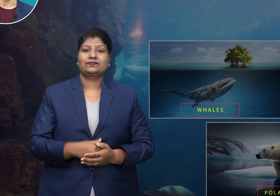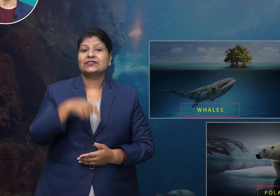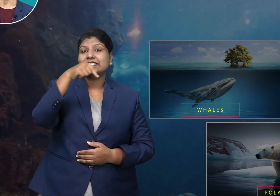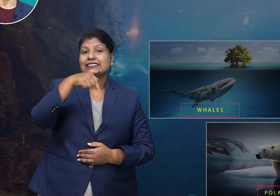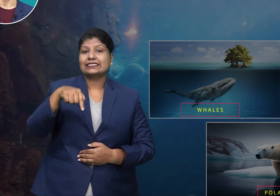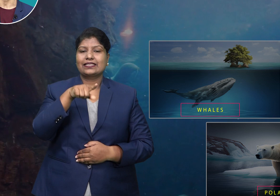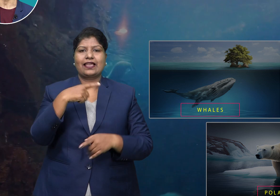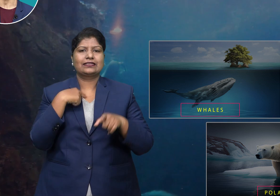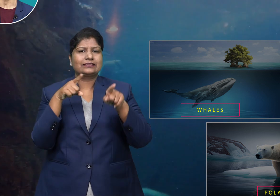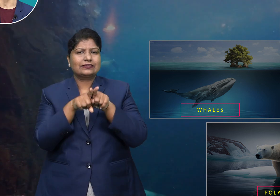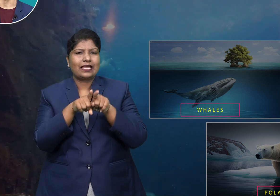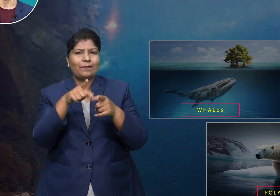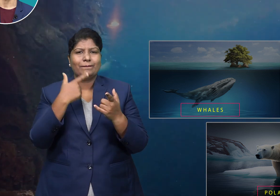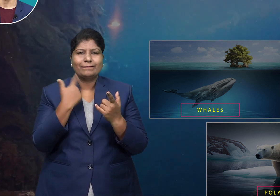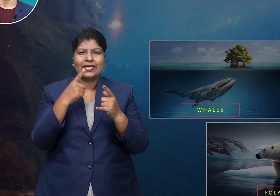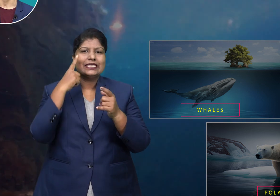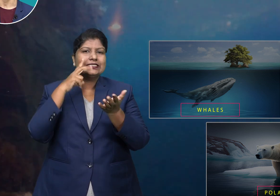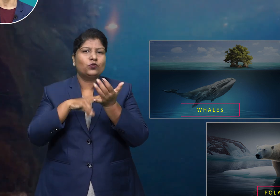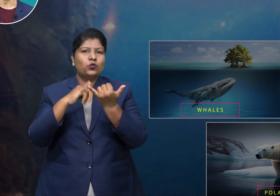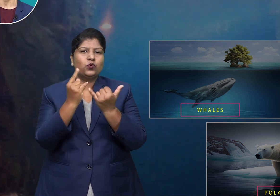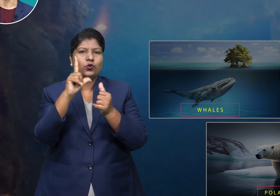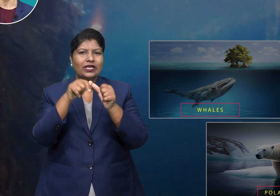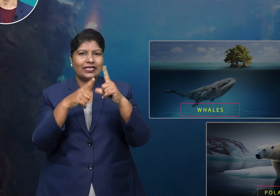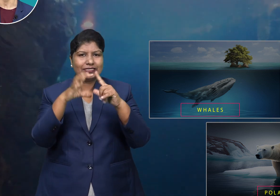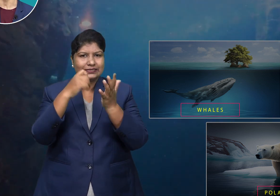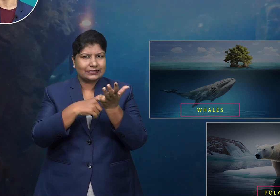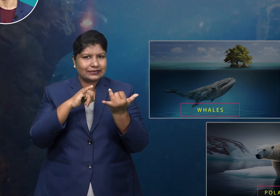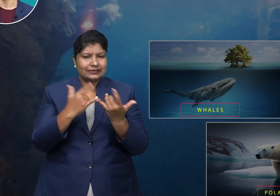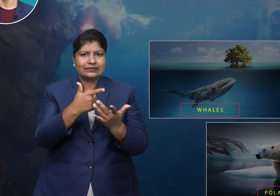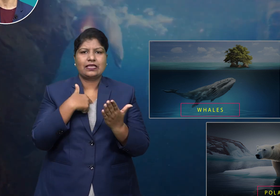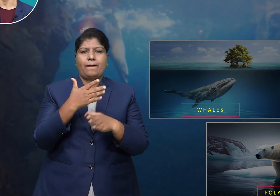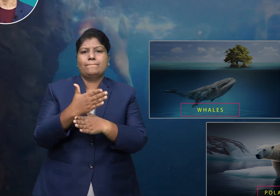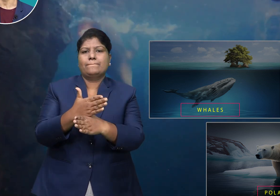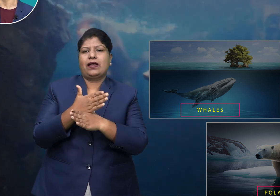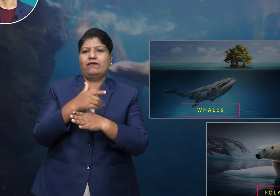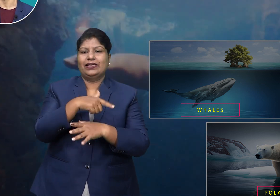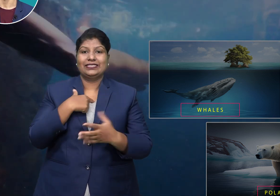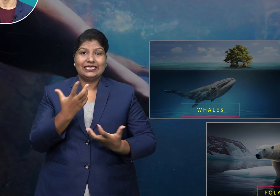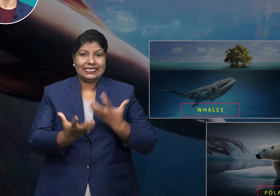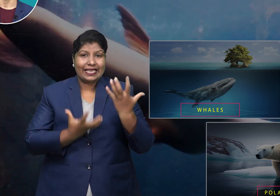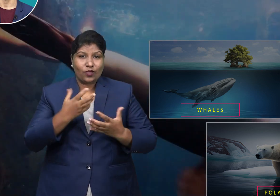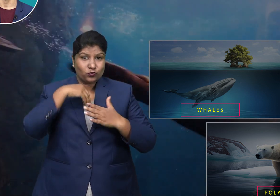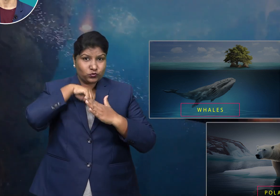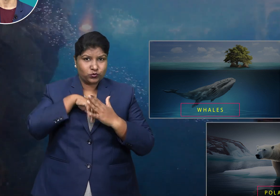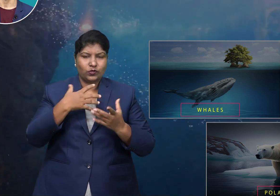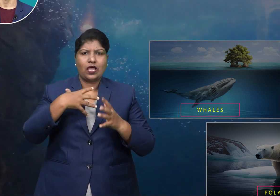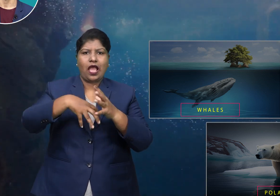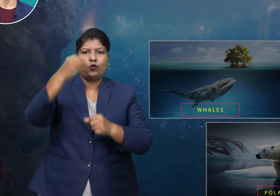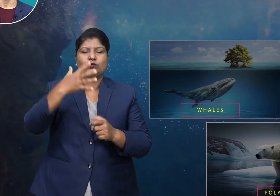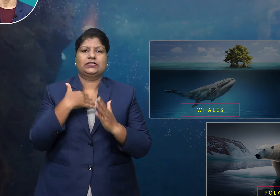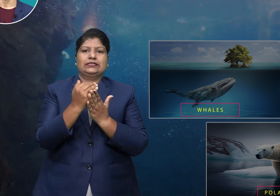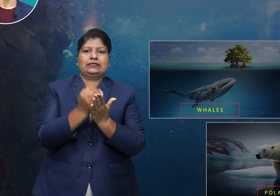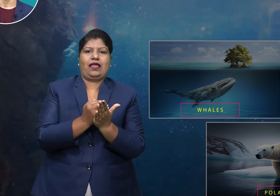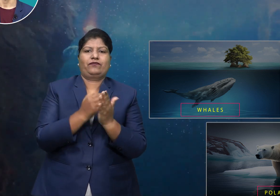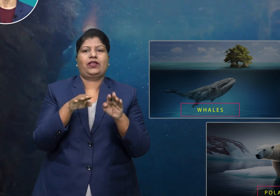These acts as an insulators that prevent losing the heat from their bodies.